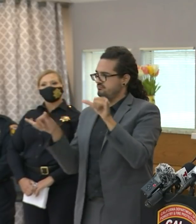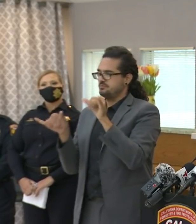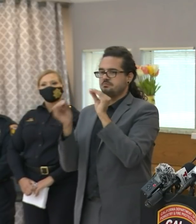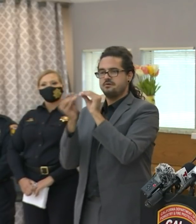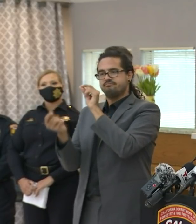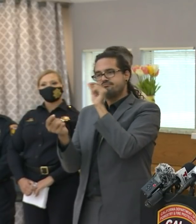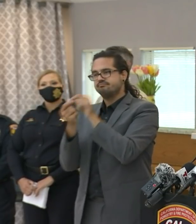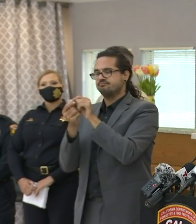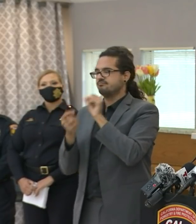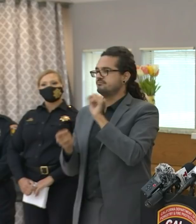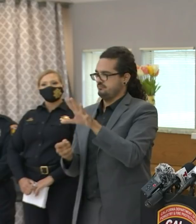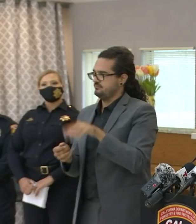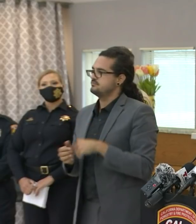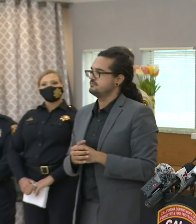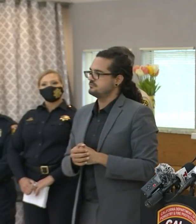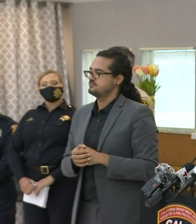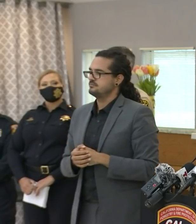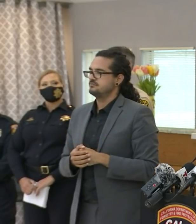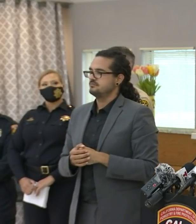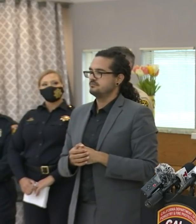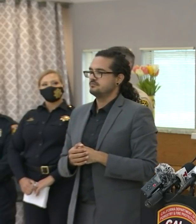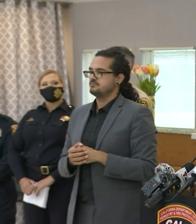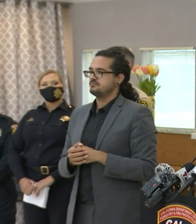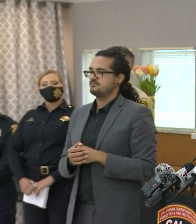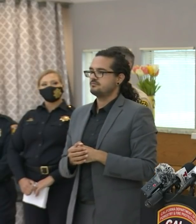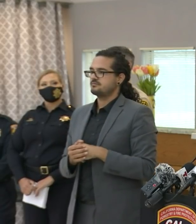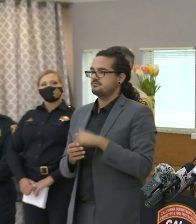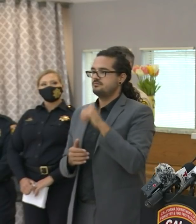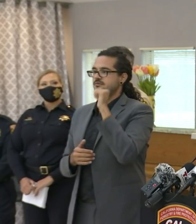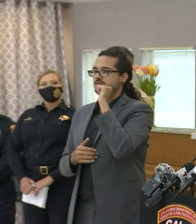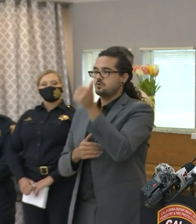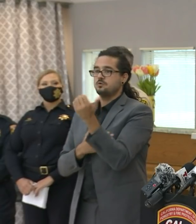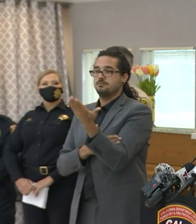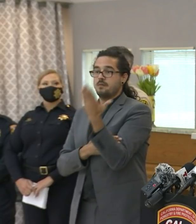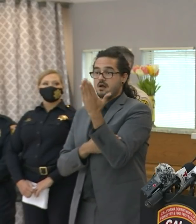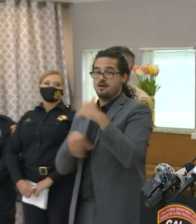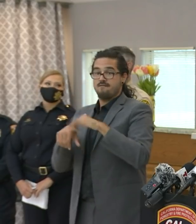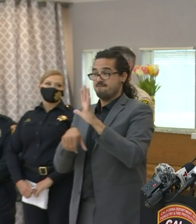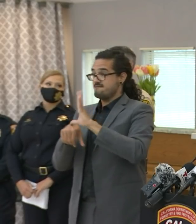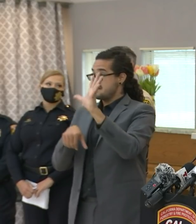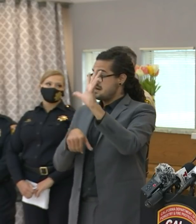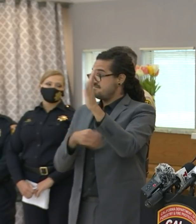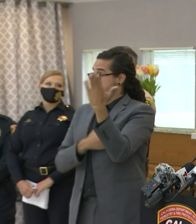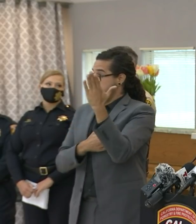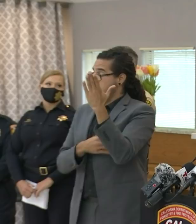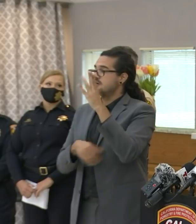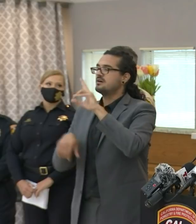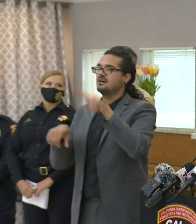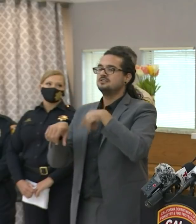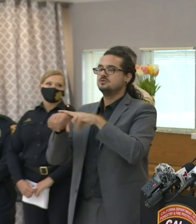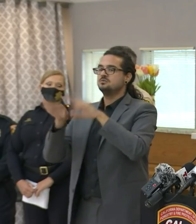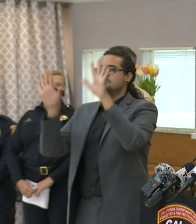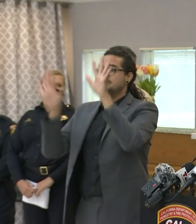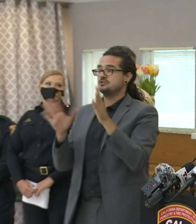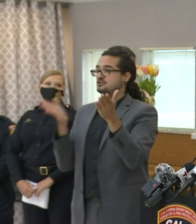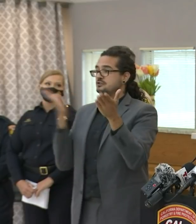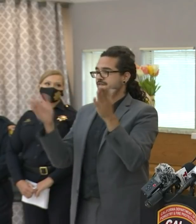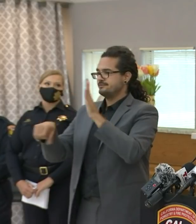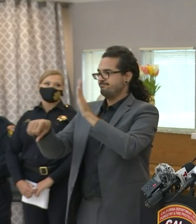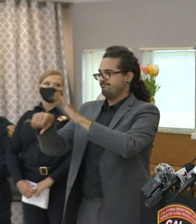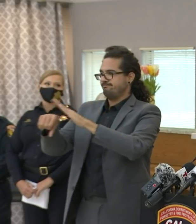Starting tomorrow morning at 05 a.m., the National Weather Service has put this entire area in the northern region